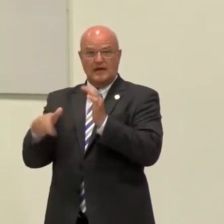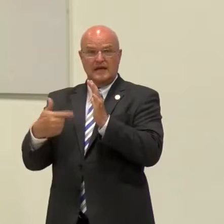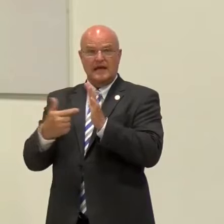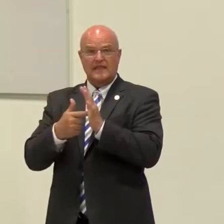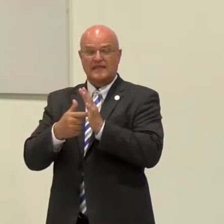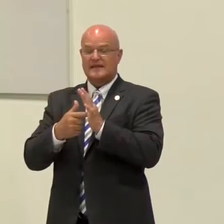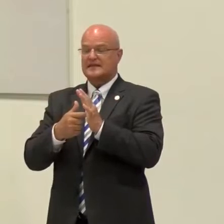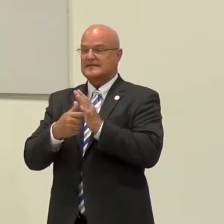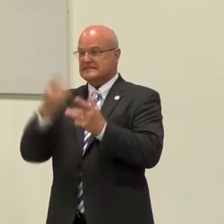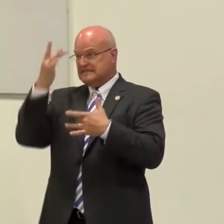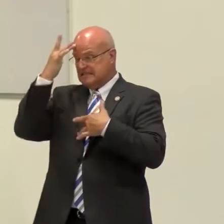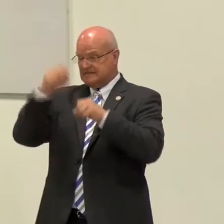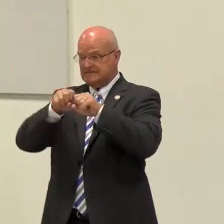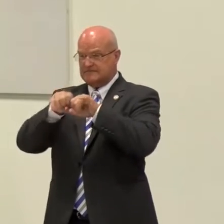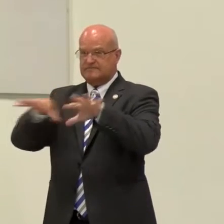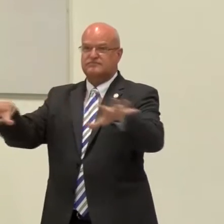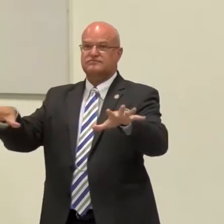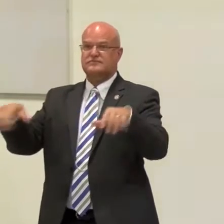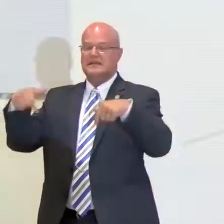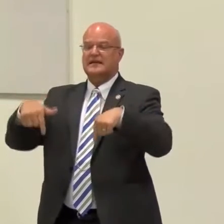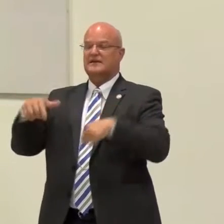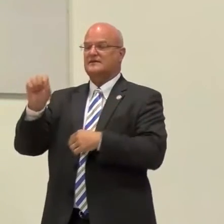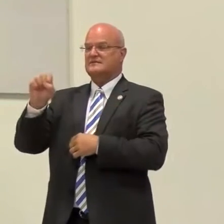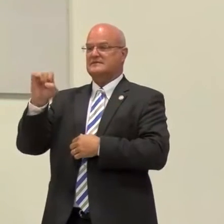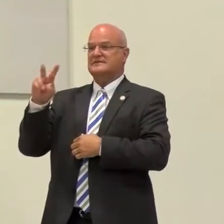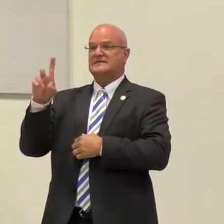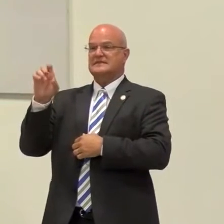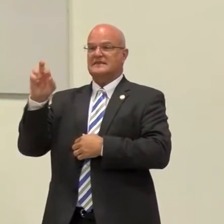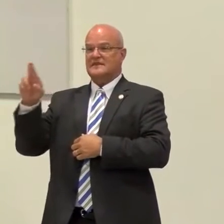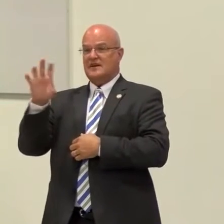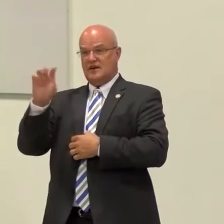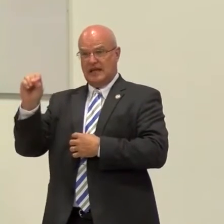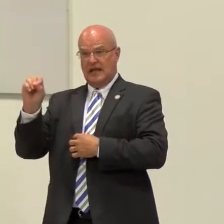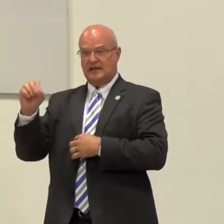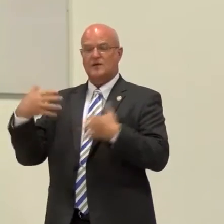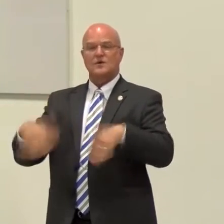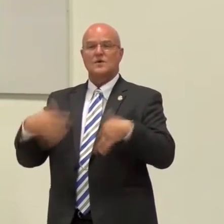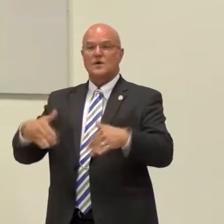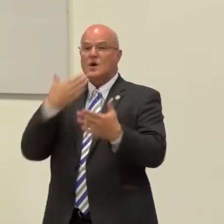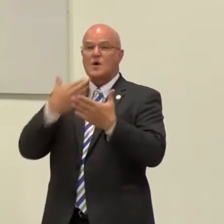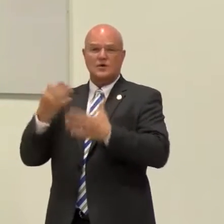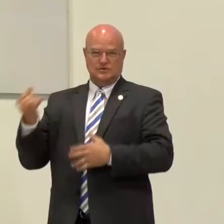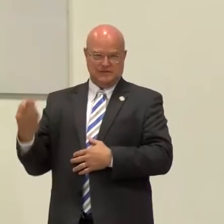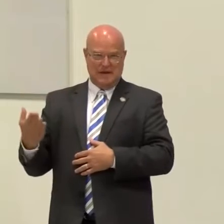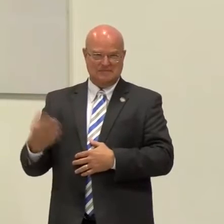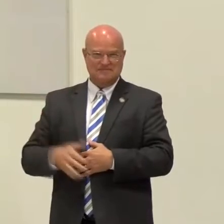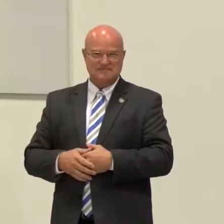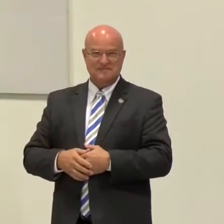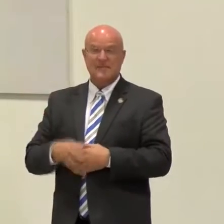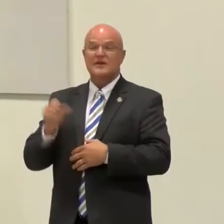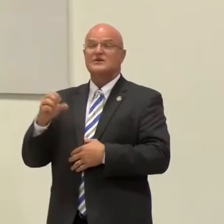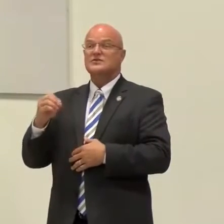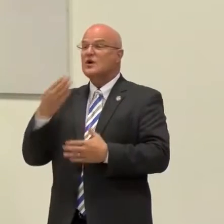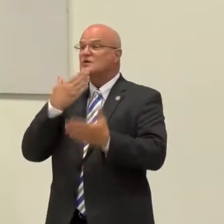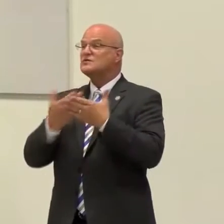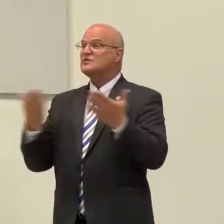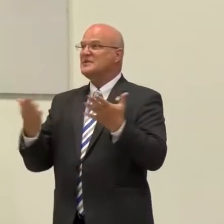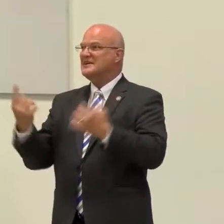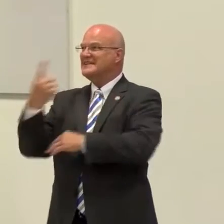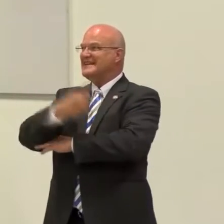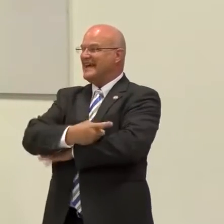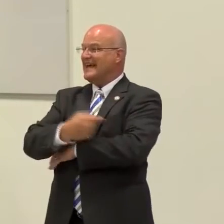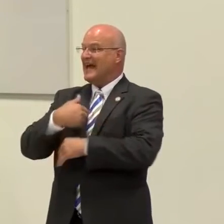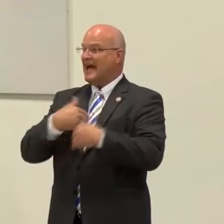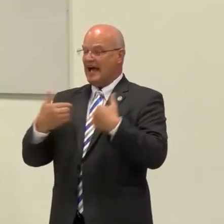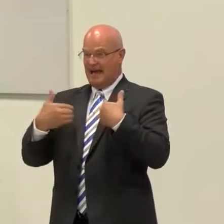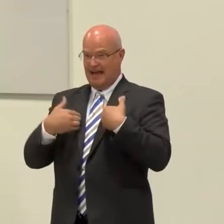this epidemic here in Sevier County, and they've really done a very, very good job. So it is good to be here today. I'm